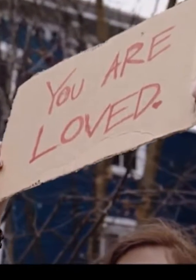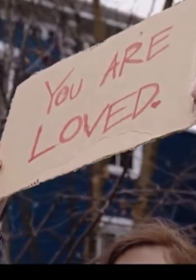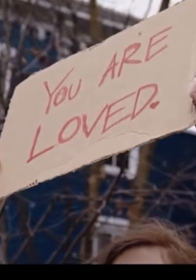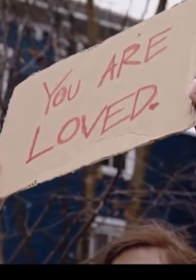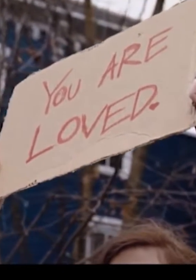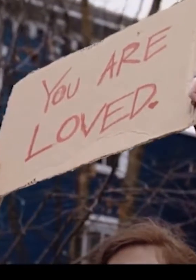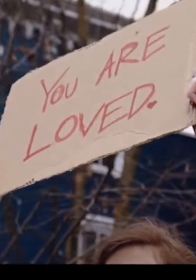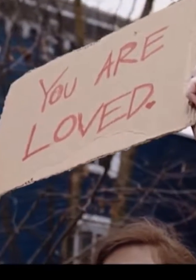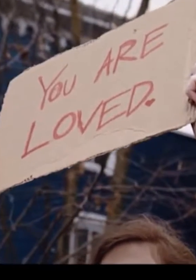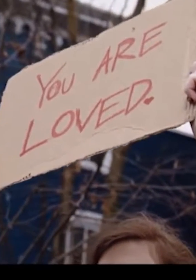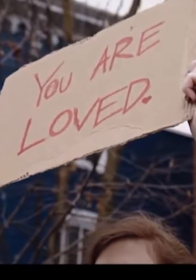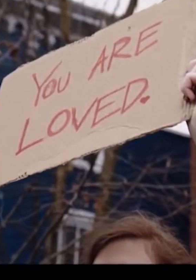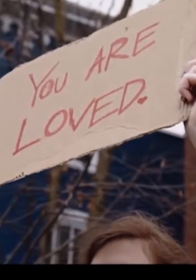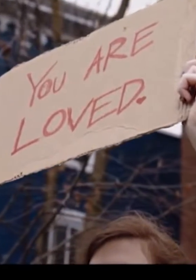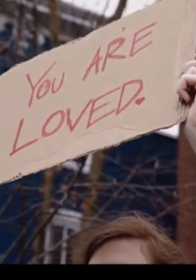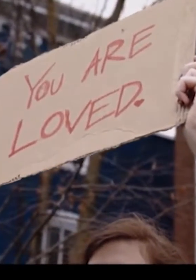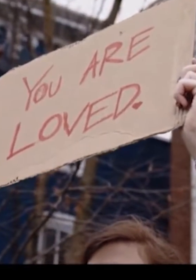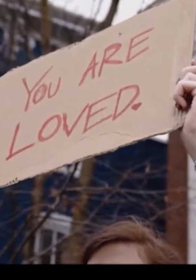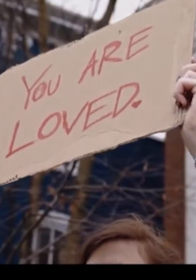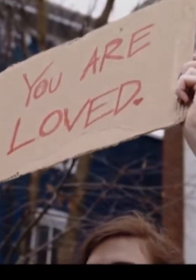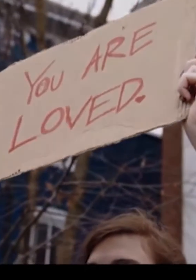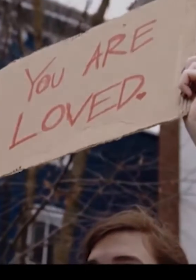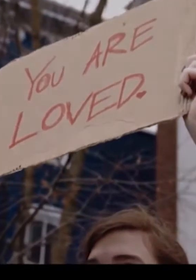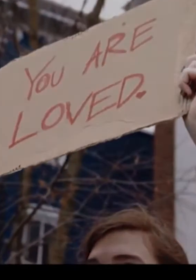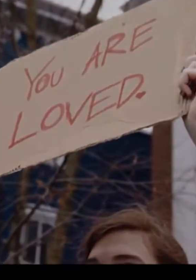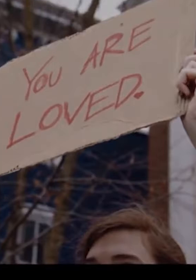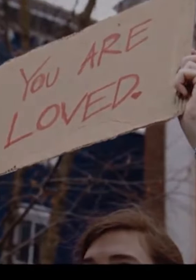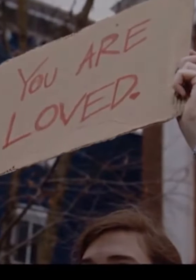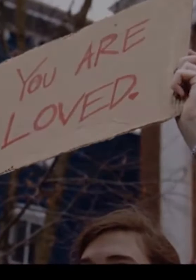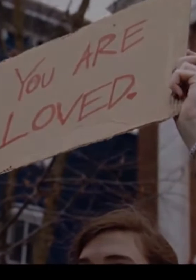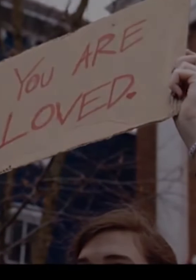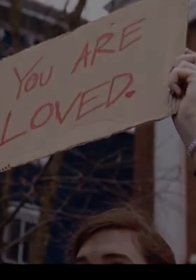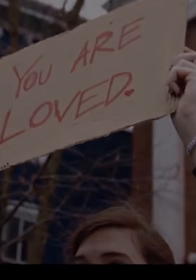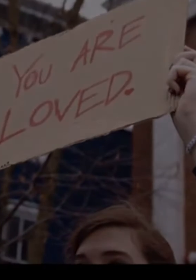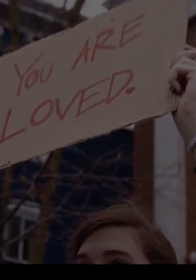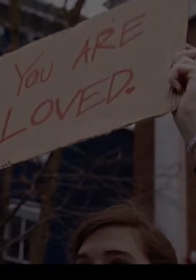And because Jesus came, I have love.